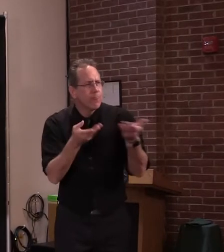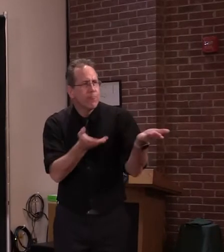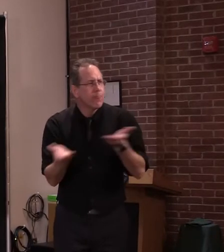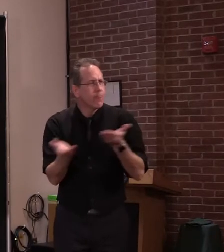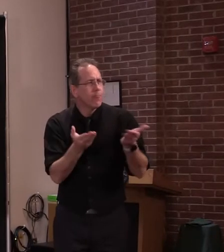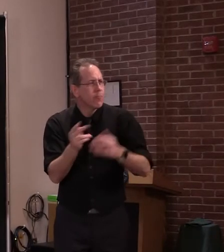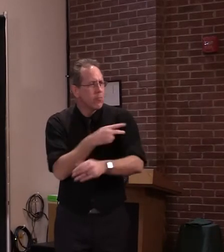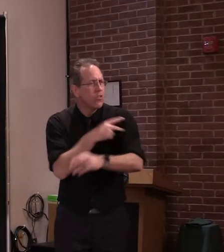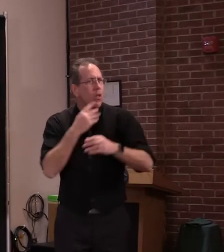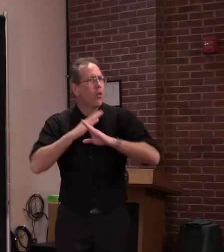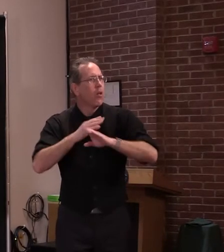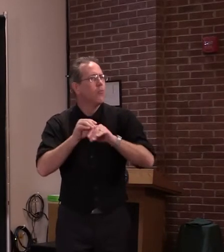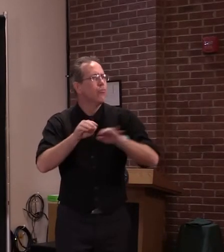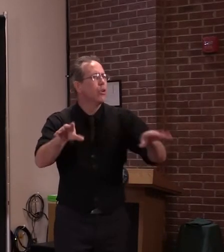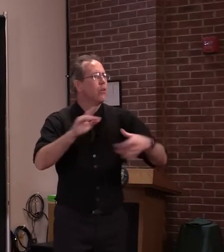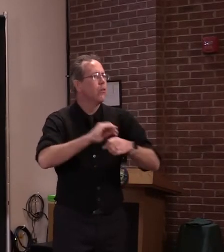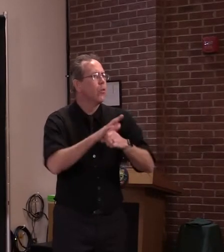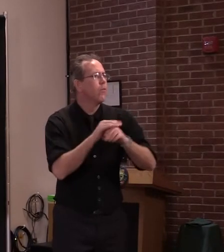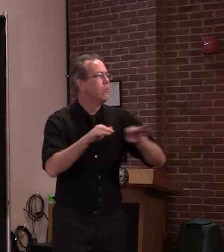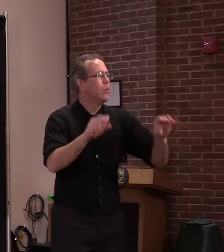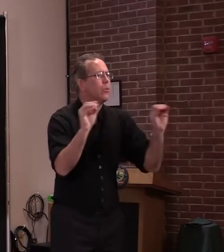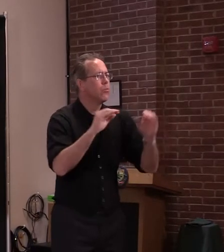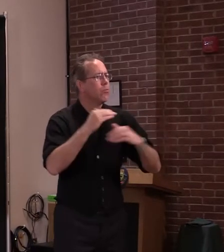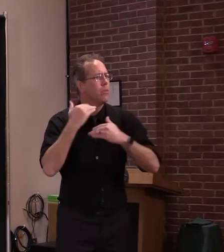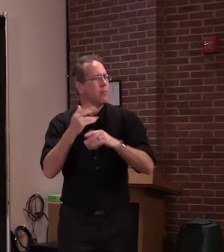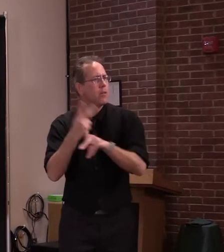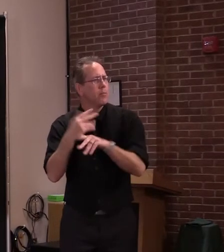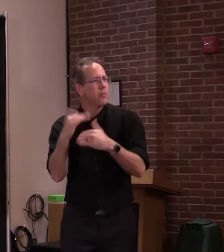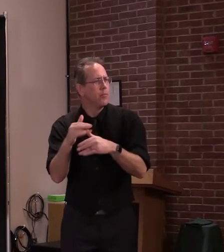who come in because of COVID.